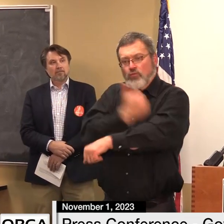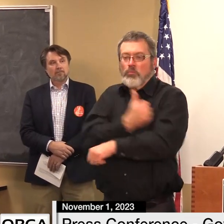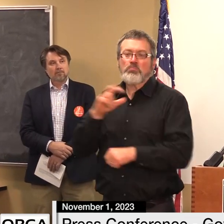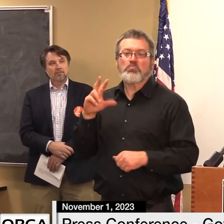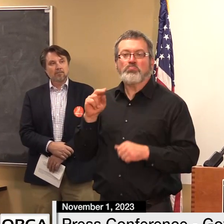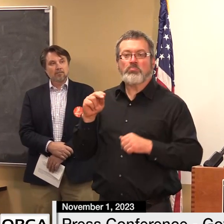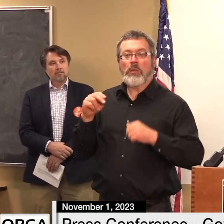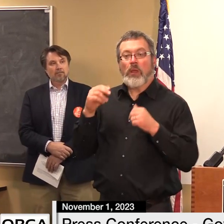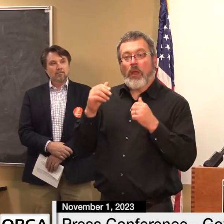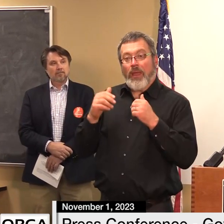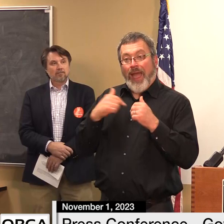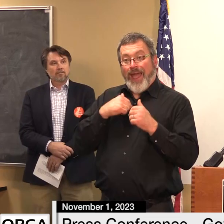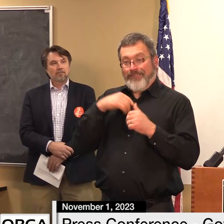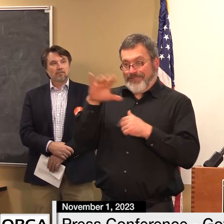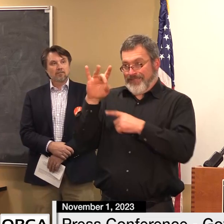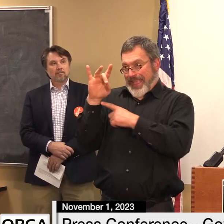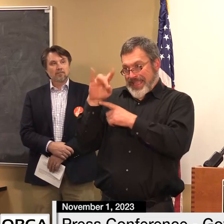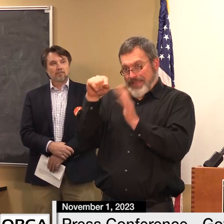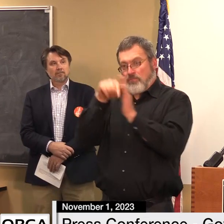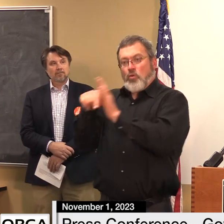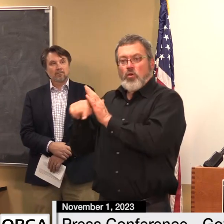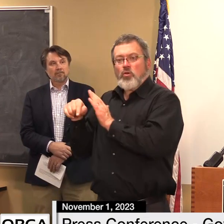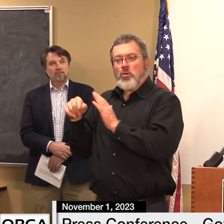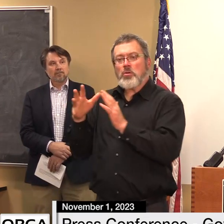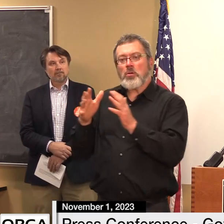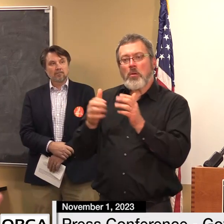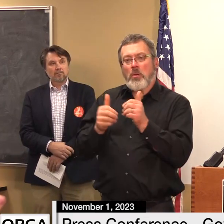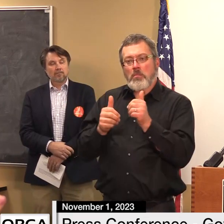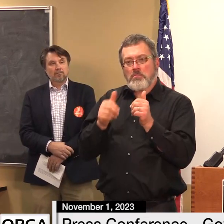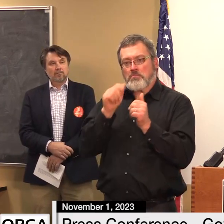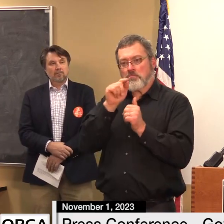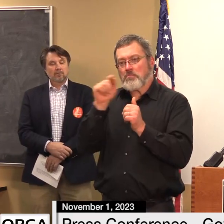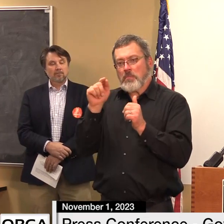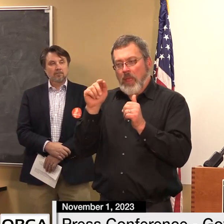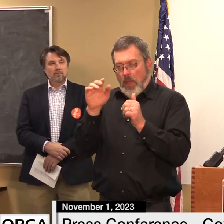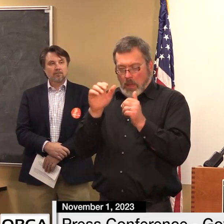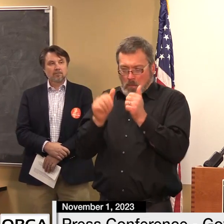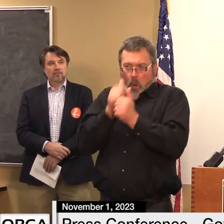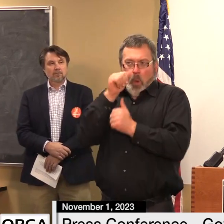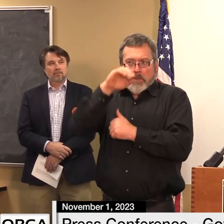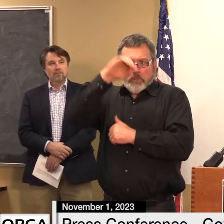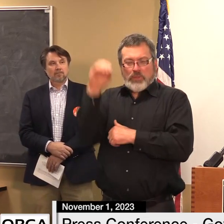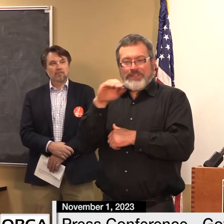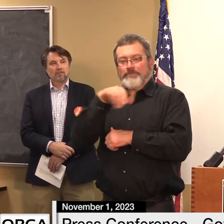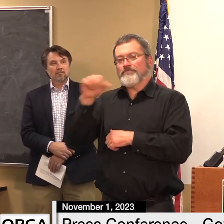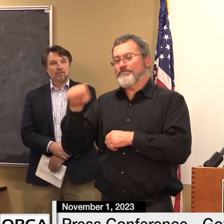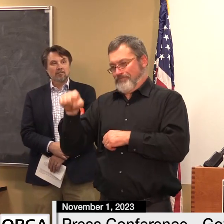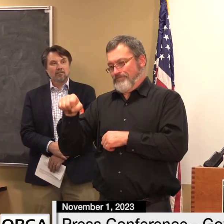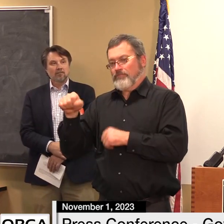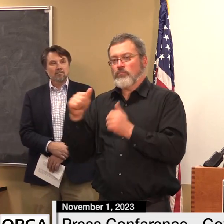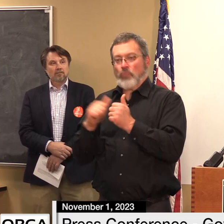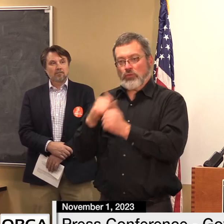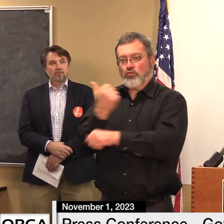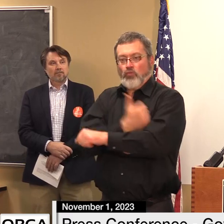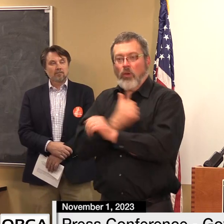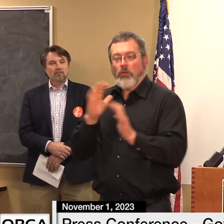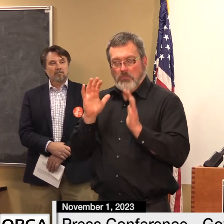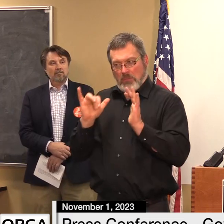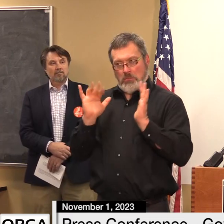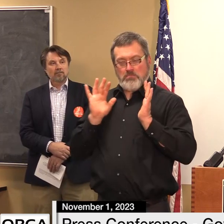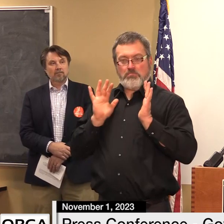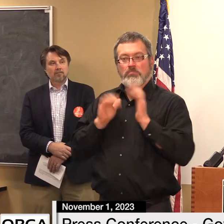8 homicides that we've seen this month have a drug connection to them. But it's too early in this process